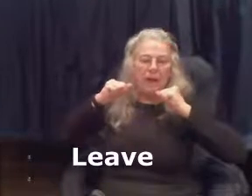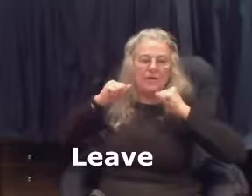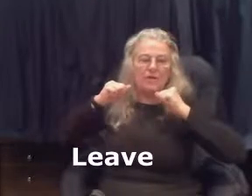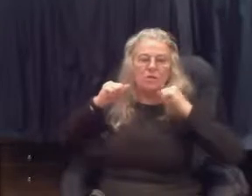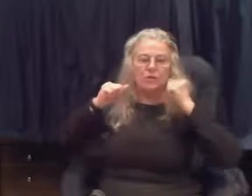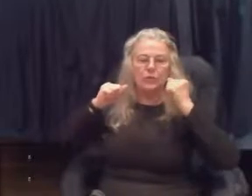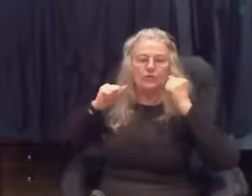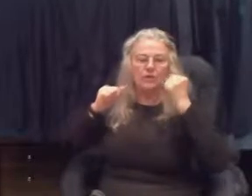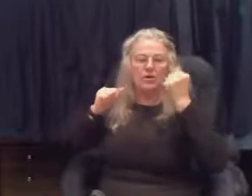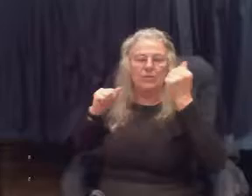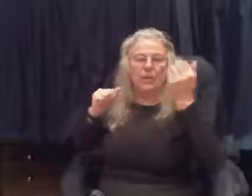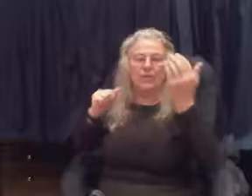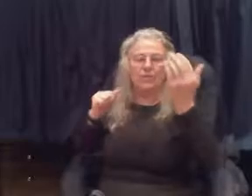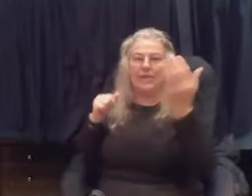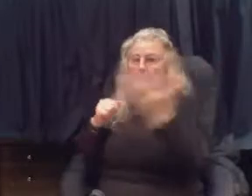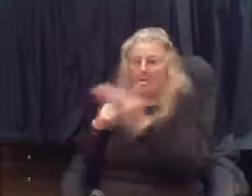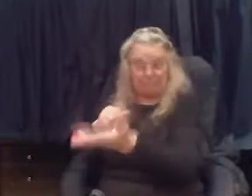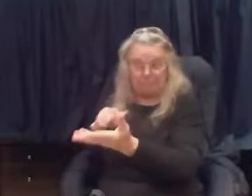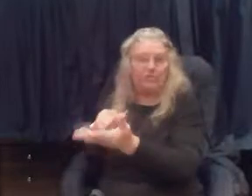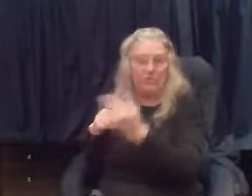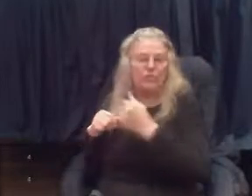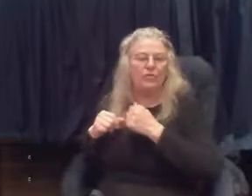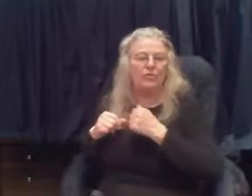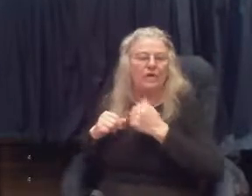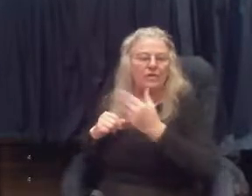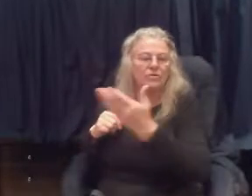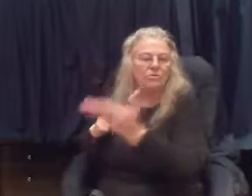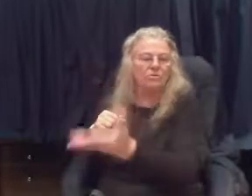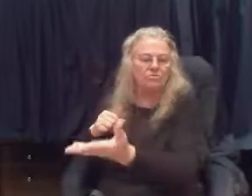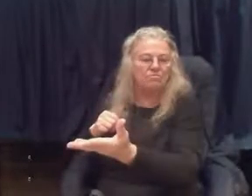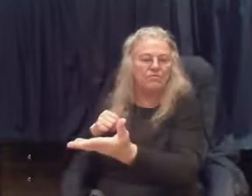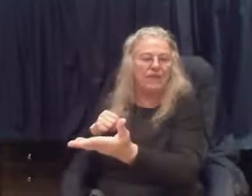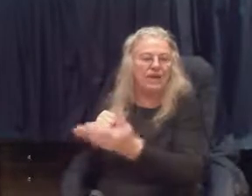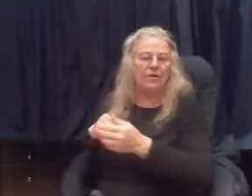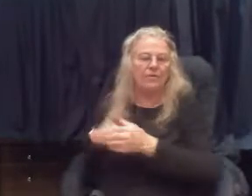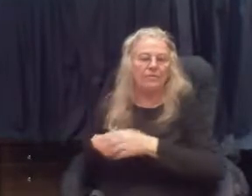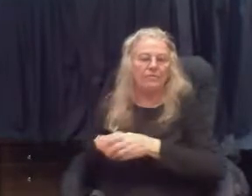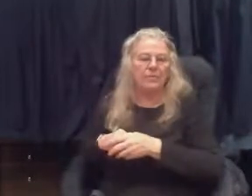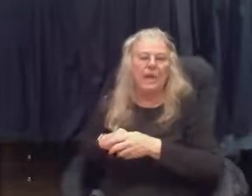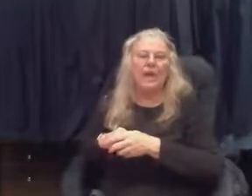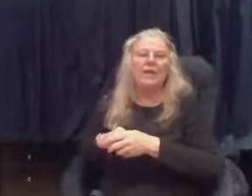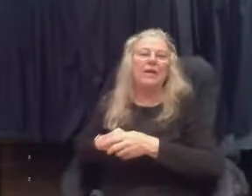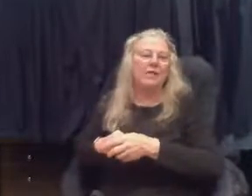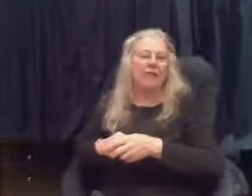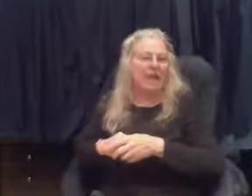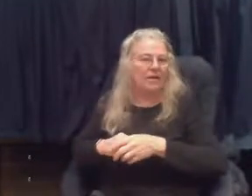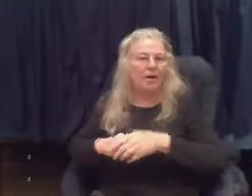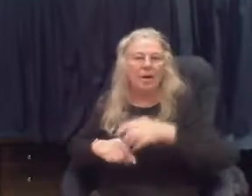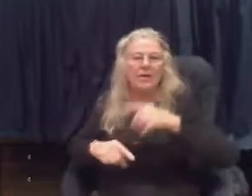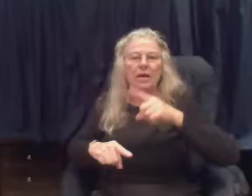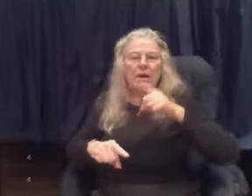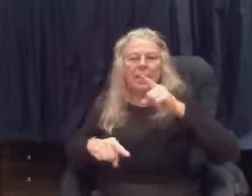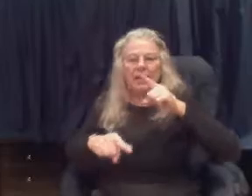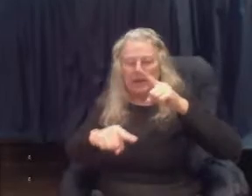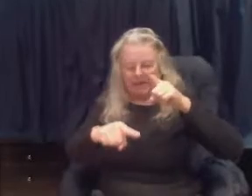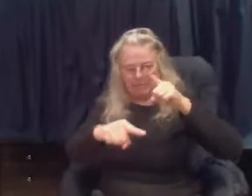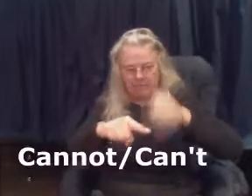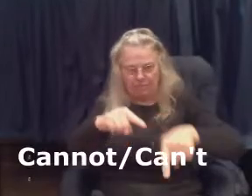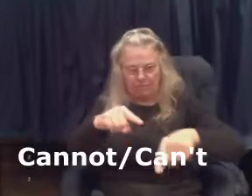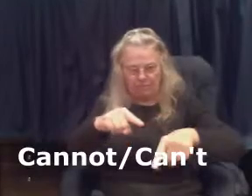And of course, we've talked about there. It's over there, so just there. Now, cannot, again,